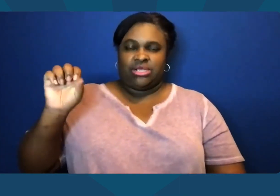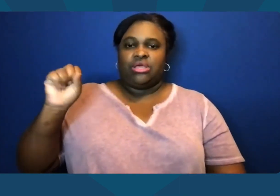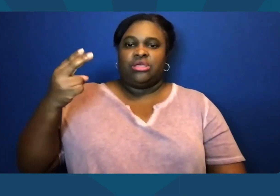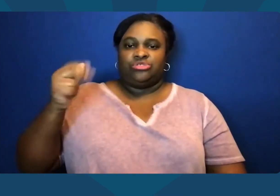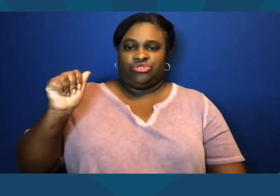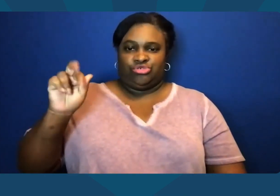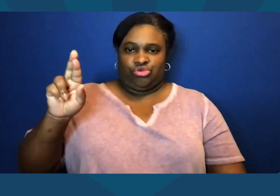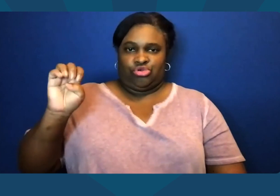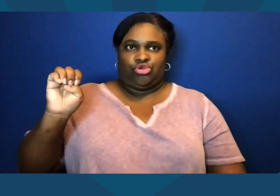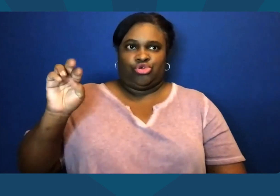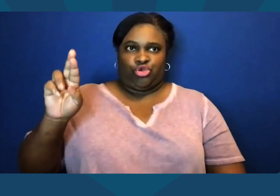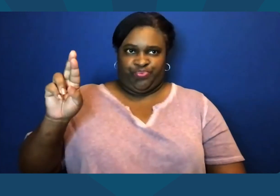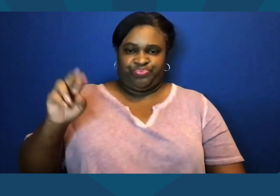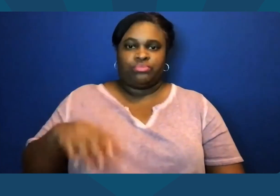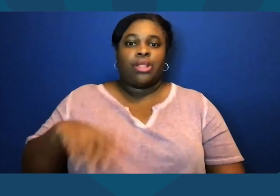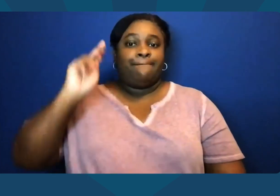Suzanne Starr.